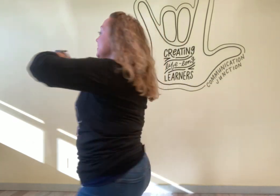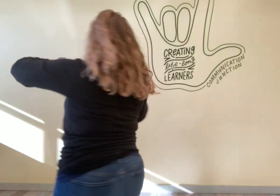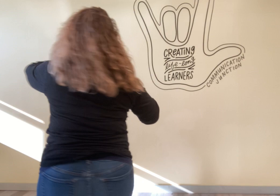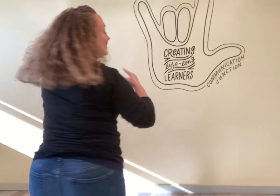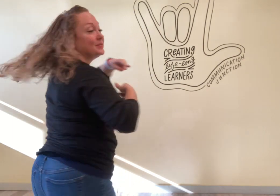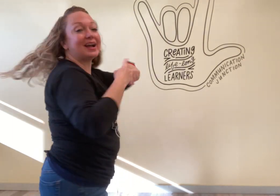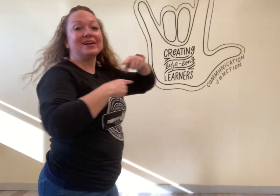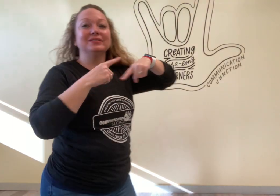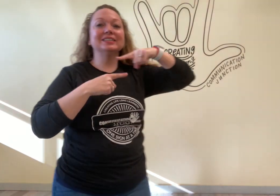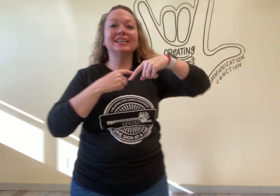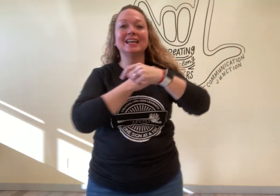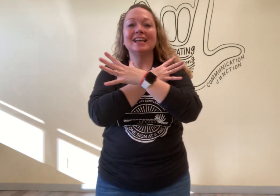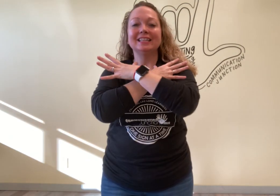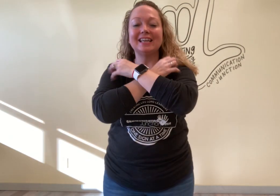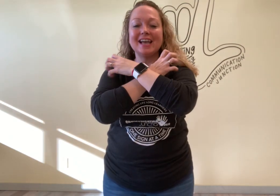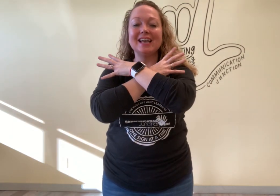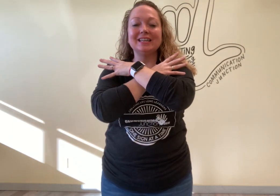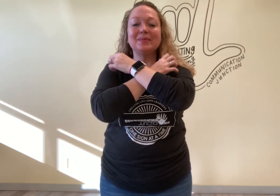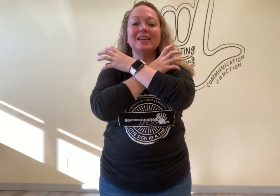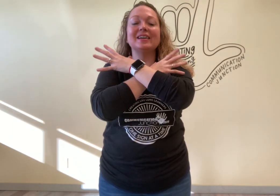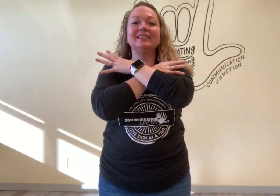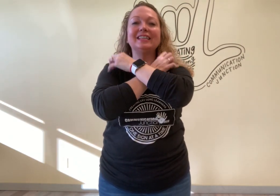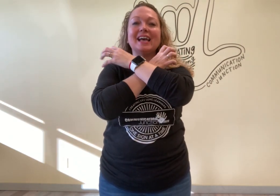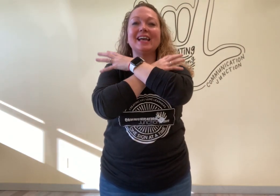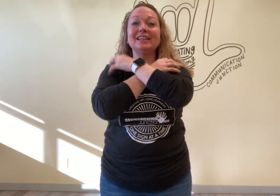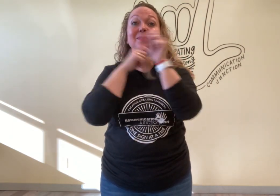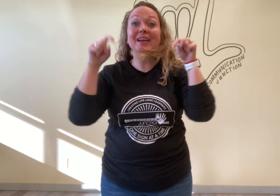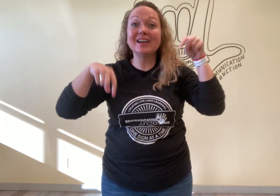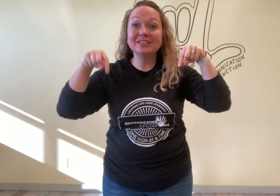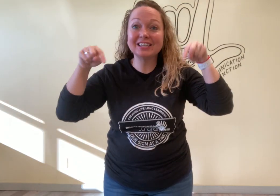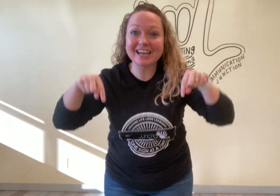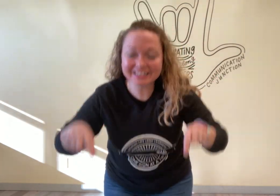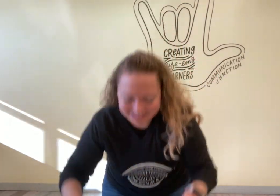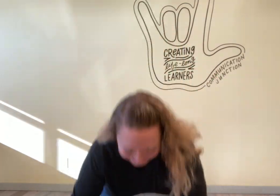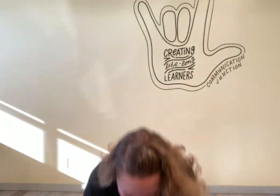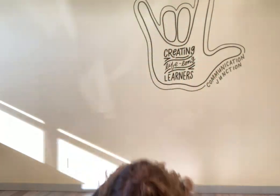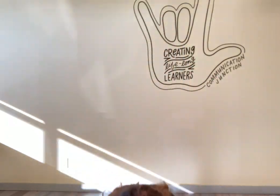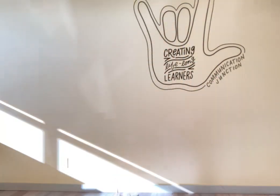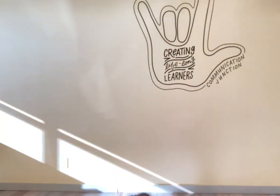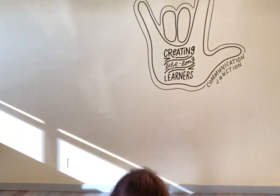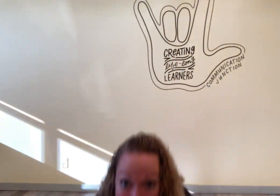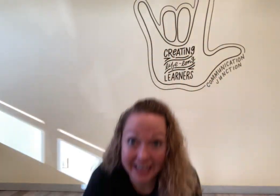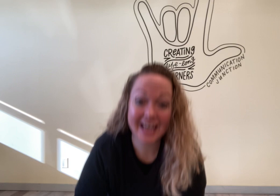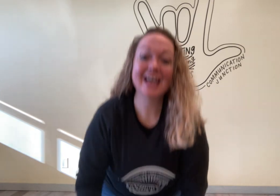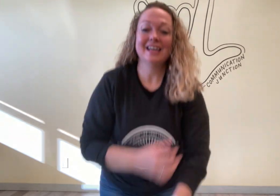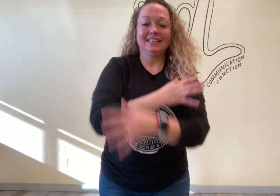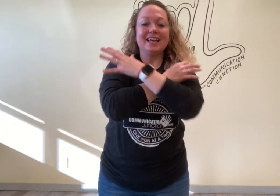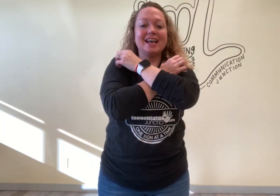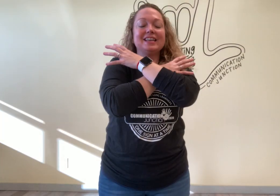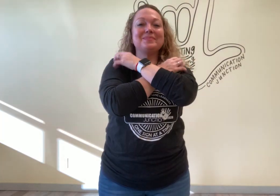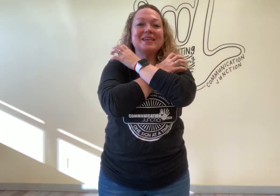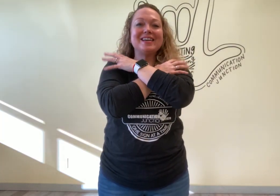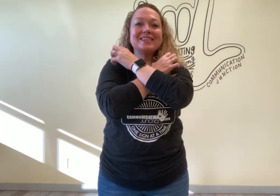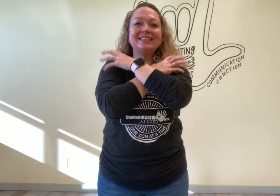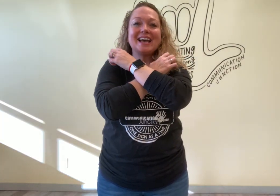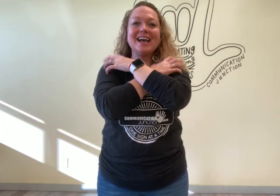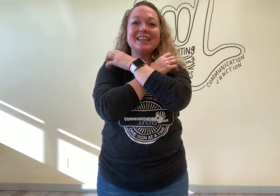turn around. Teddy bear, touch the ground. Teddy